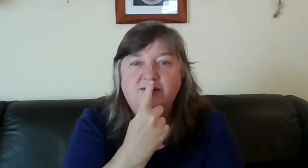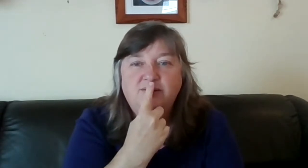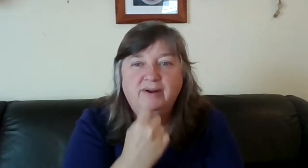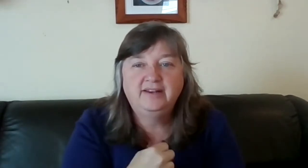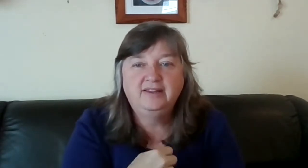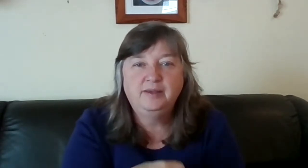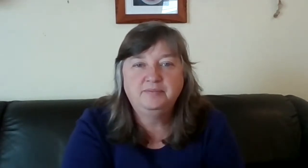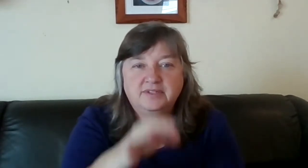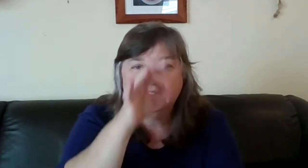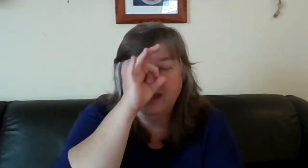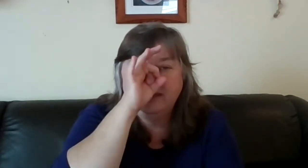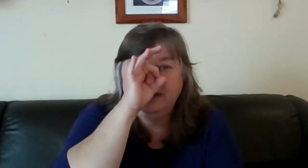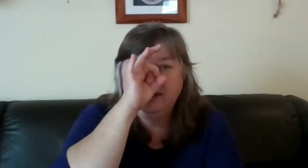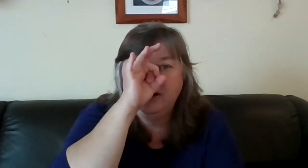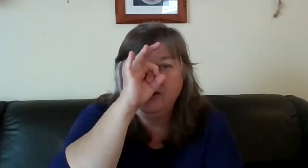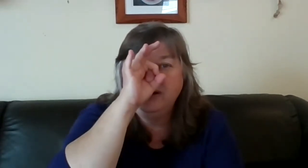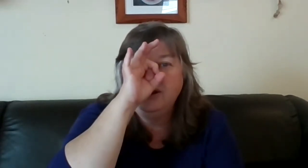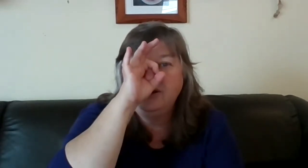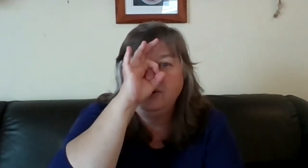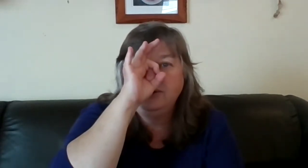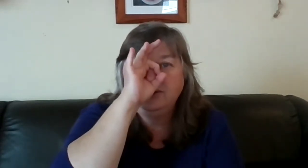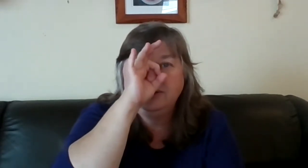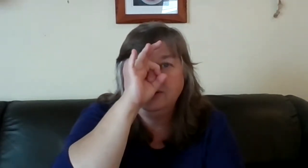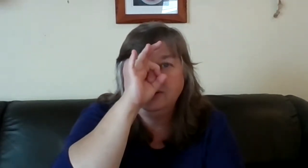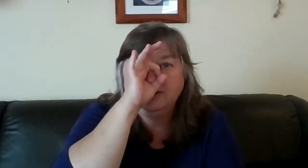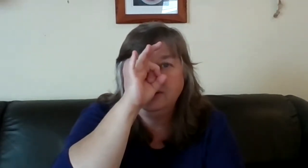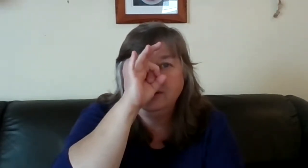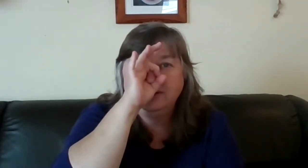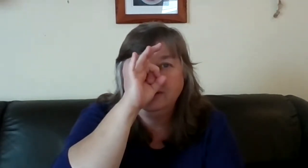So red lips and then an O on your nose.